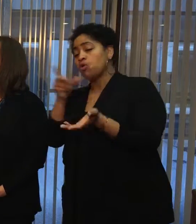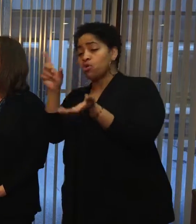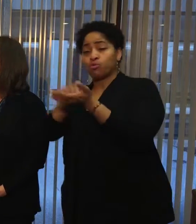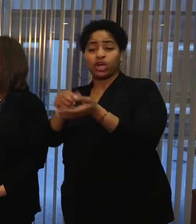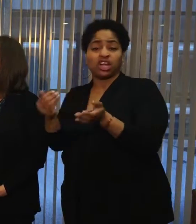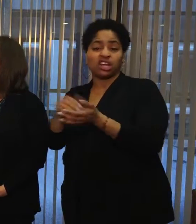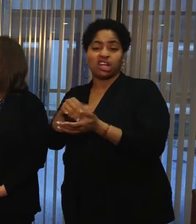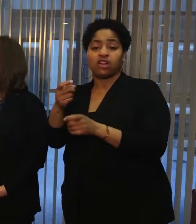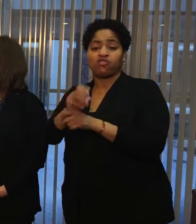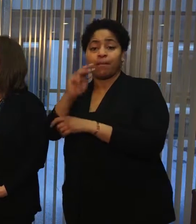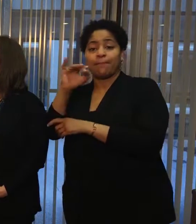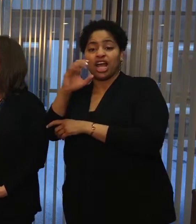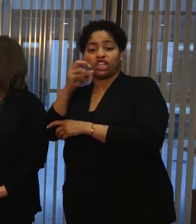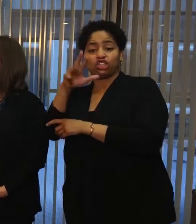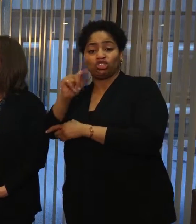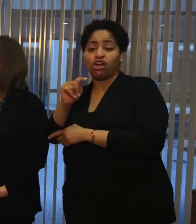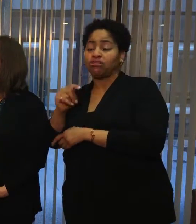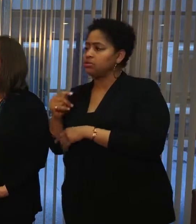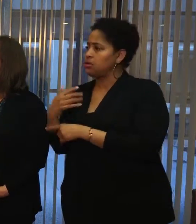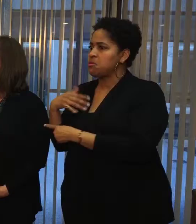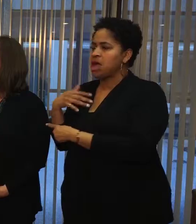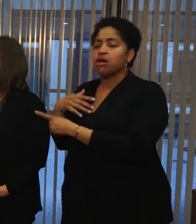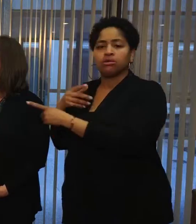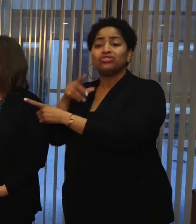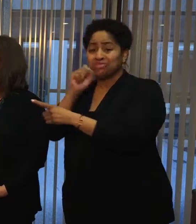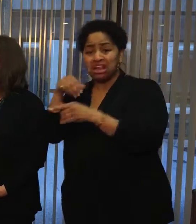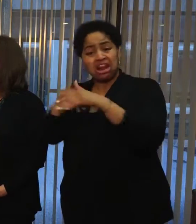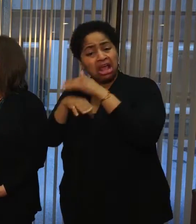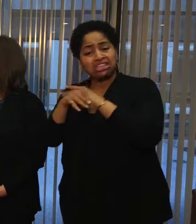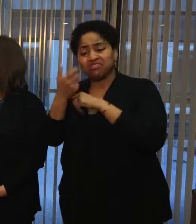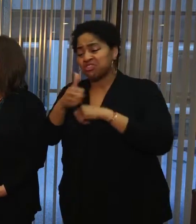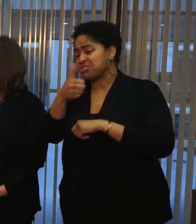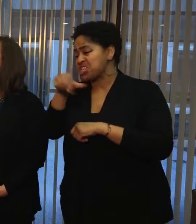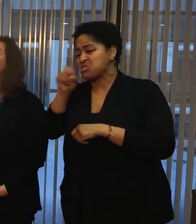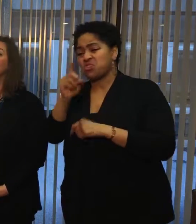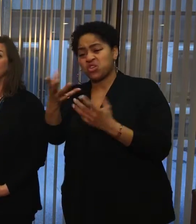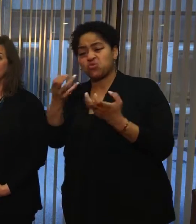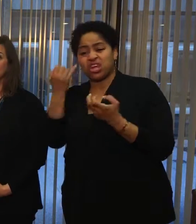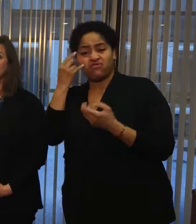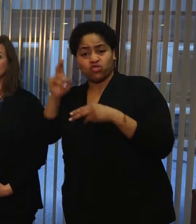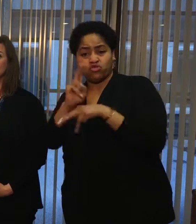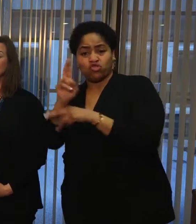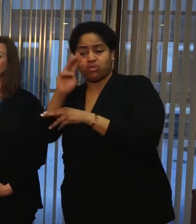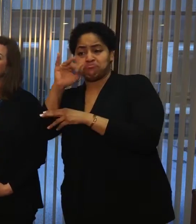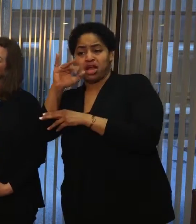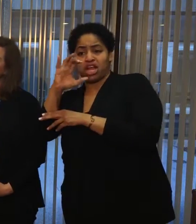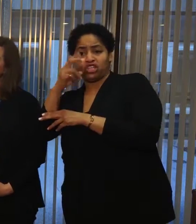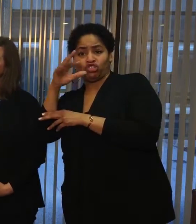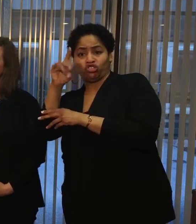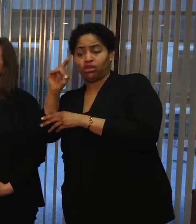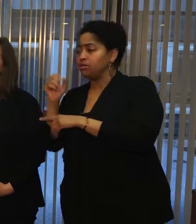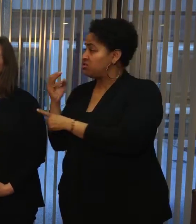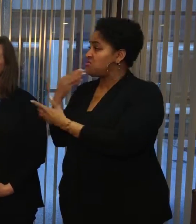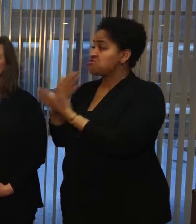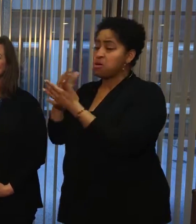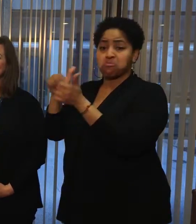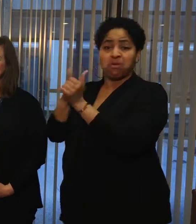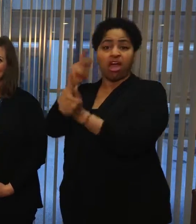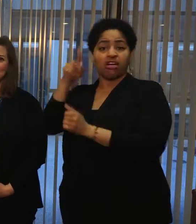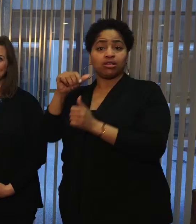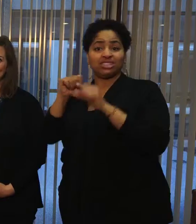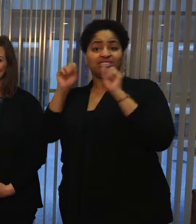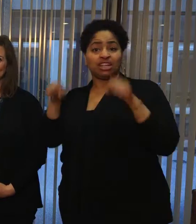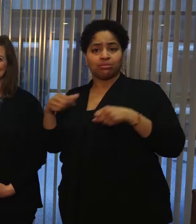Chart as well. So You have the ability to access it sort of from anywhere you want if you're a My Chart user. So there's a good backup system. There's always